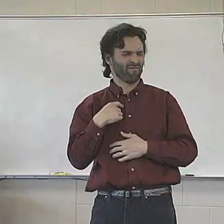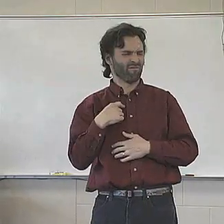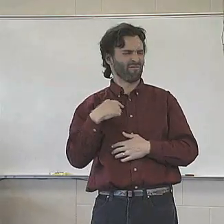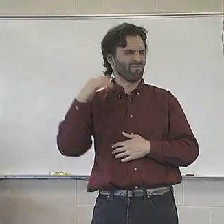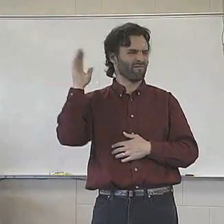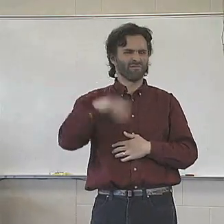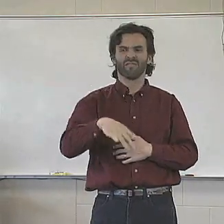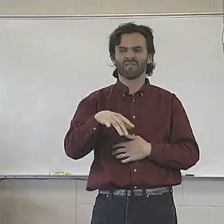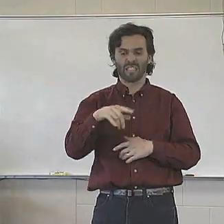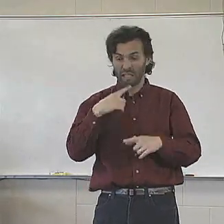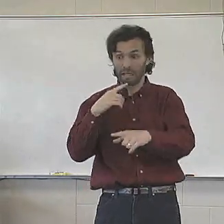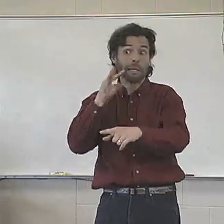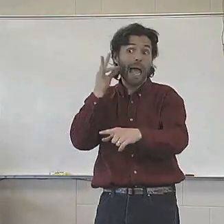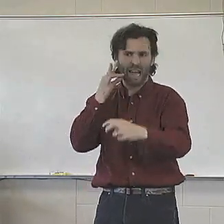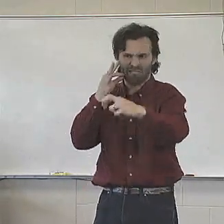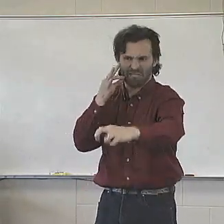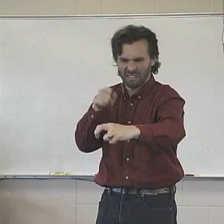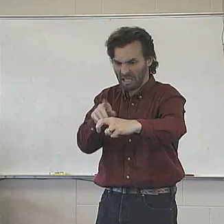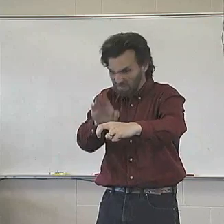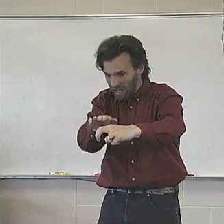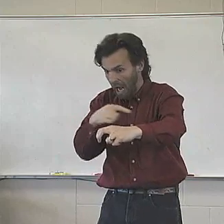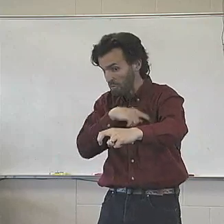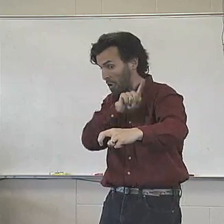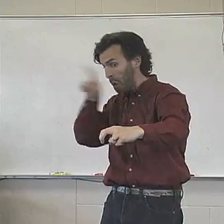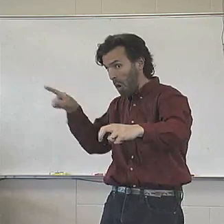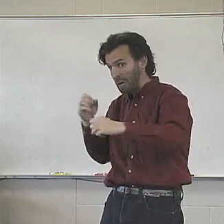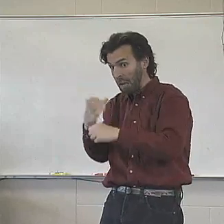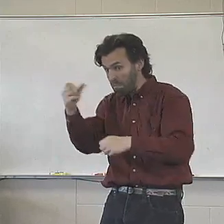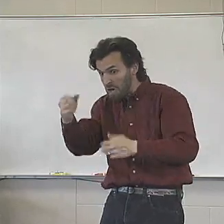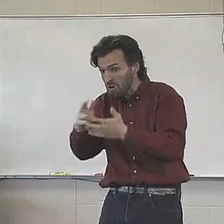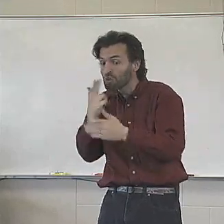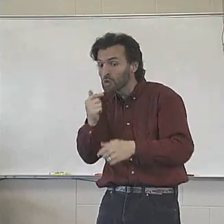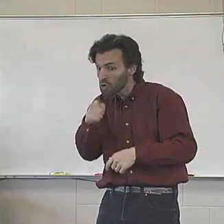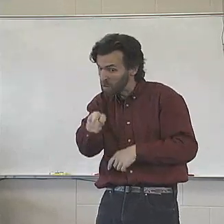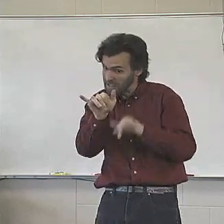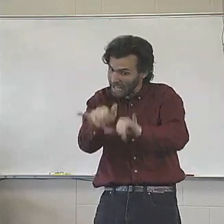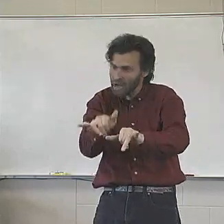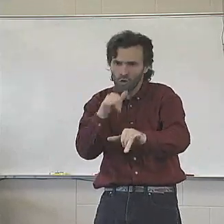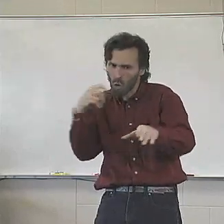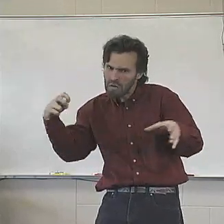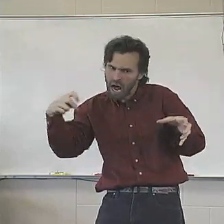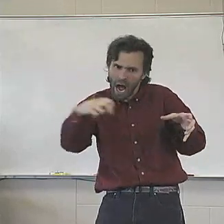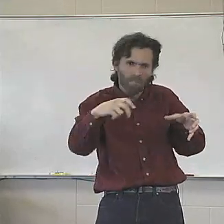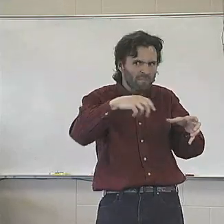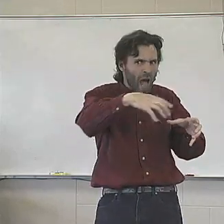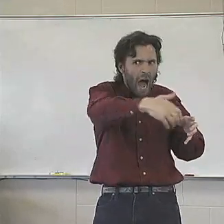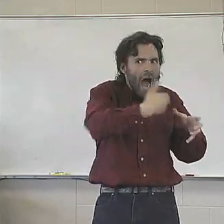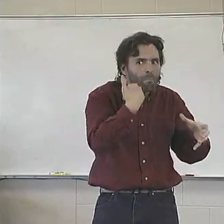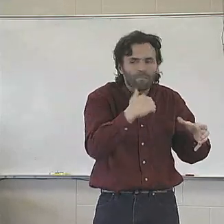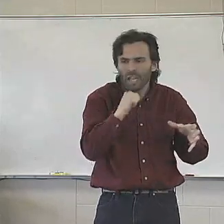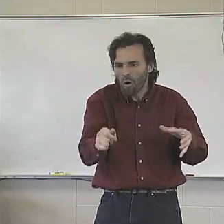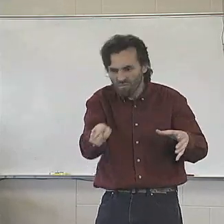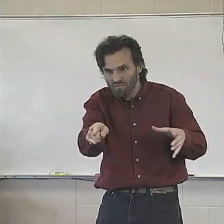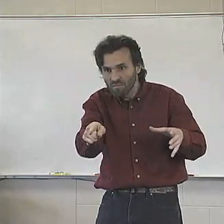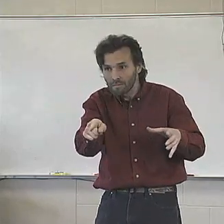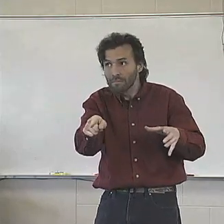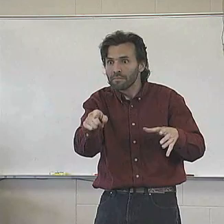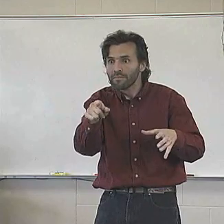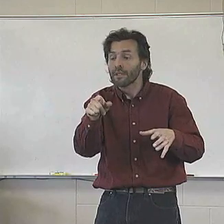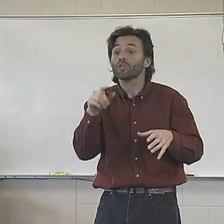run over to the neighbors, I'm going to get cream or sugar. You stay here and don't get close to the gruel. So she left. And as soon as she was out the door,